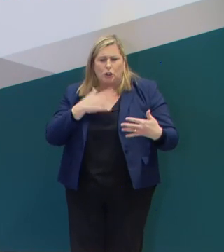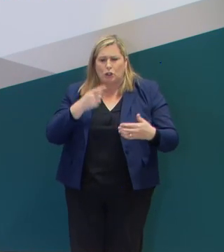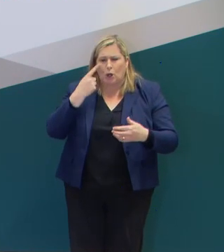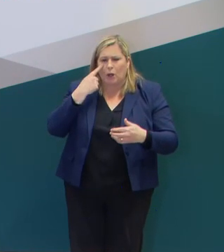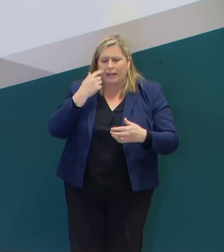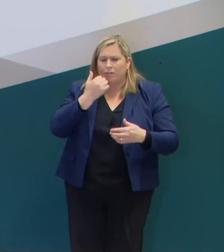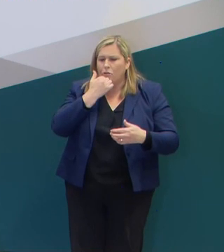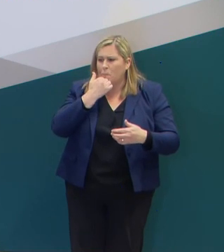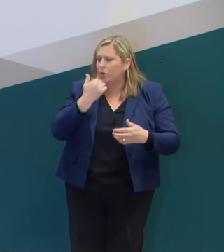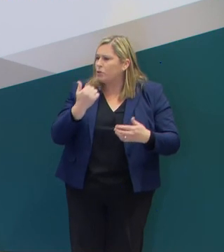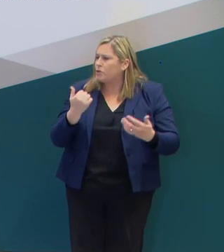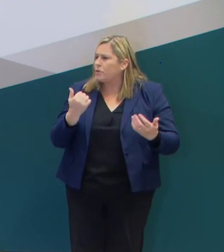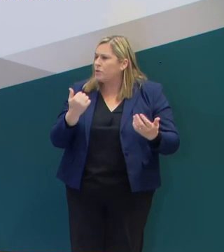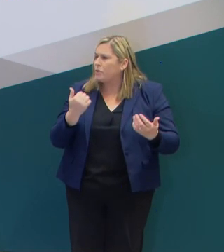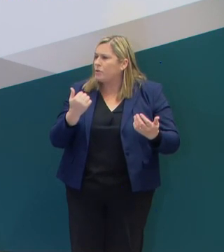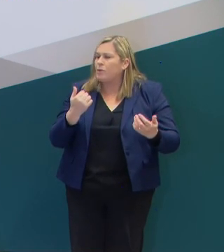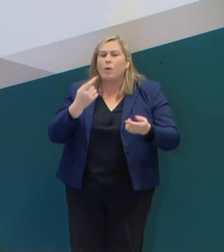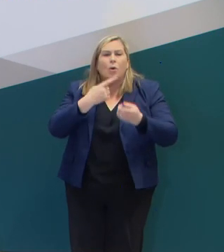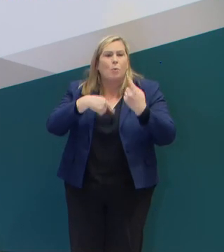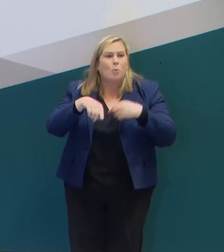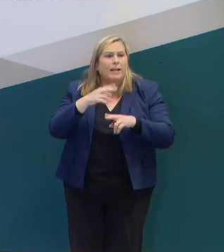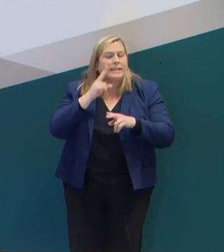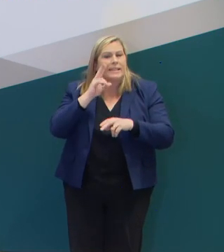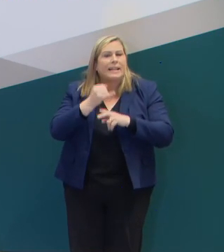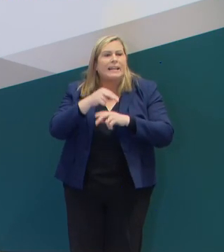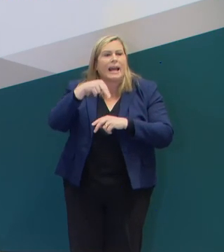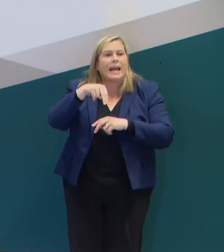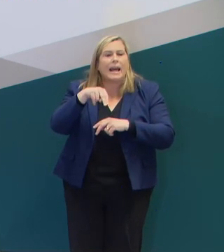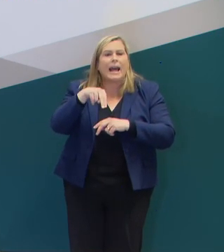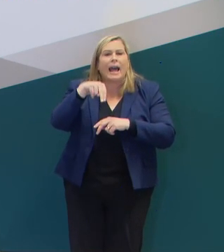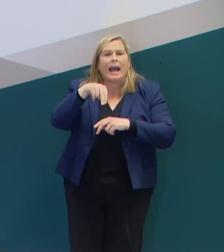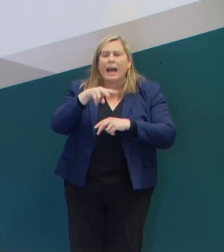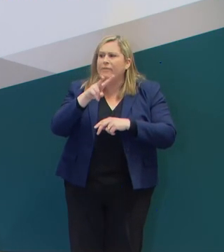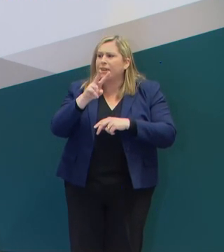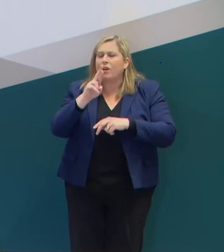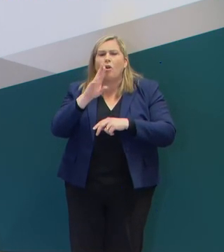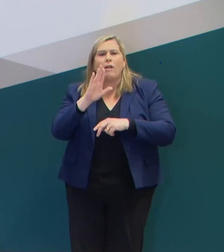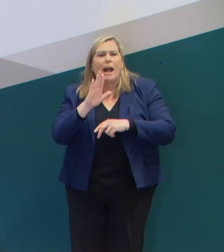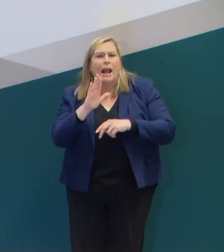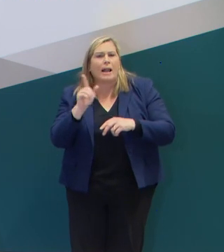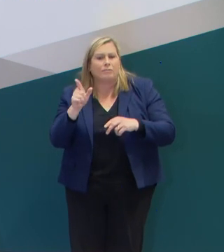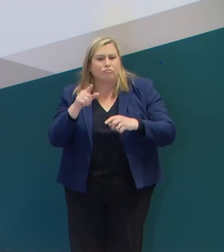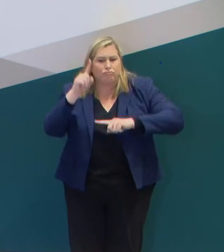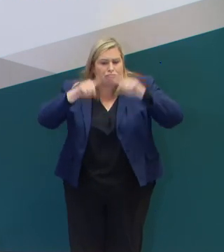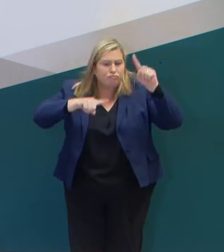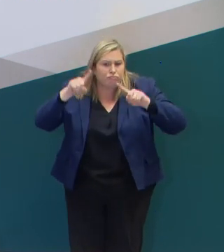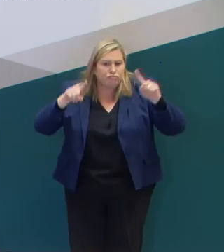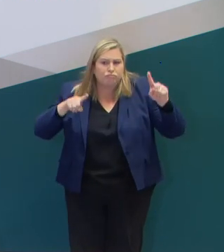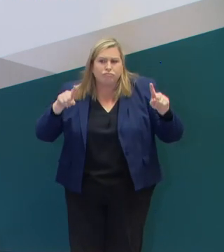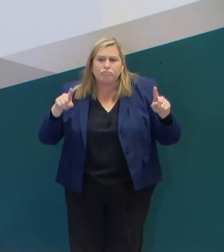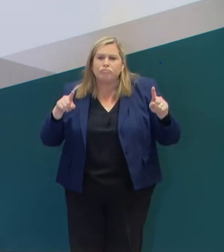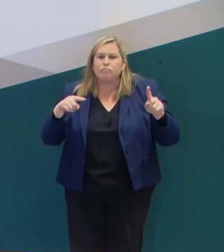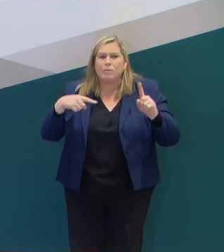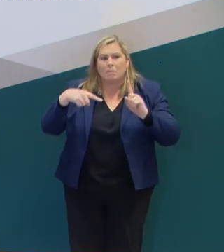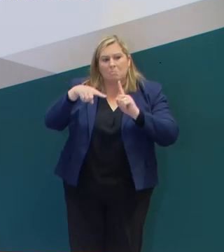suppose what we've seen in the NVRL over the last week, I suppose, has been a range of positivity